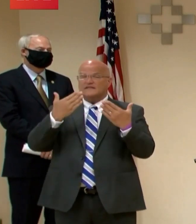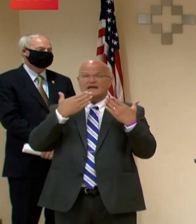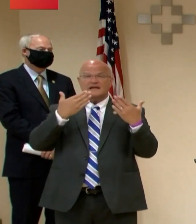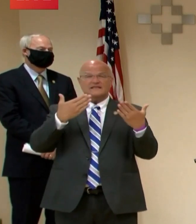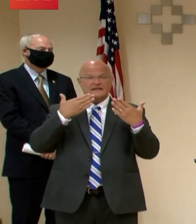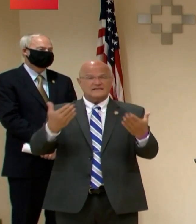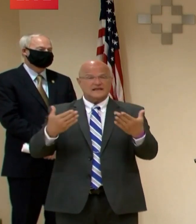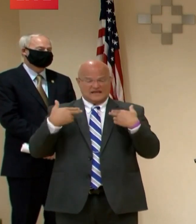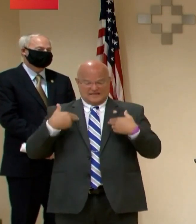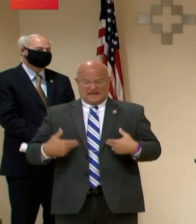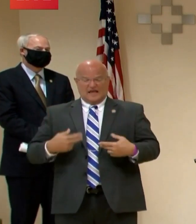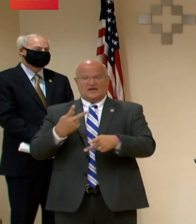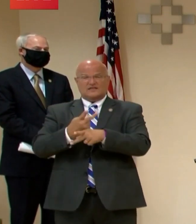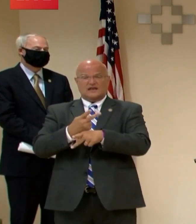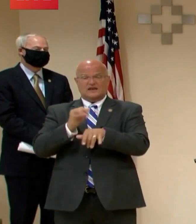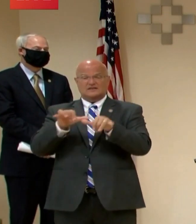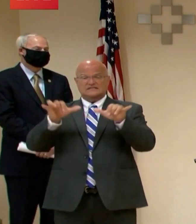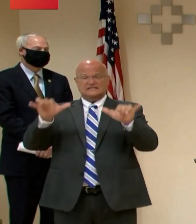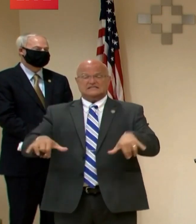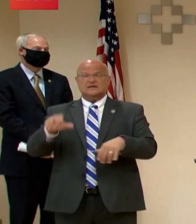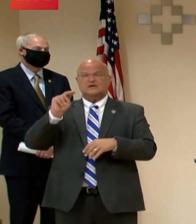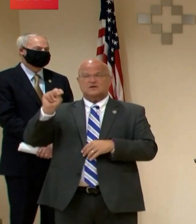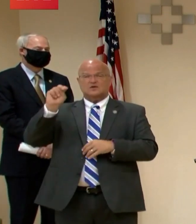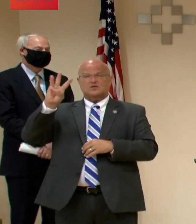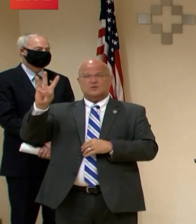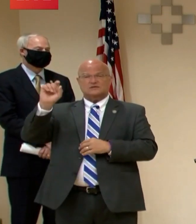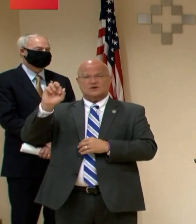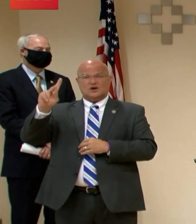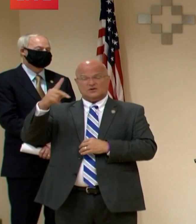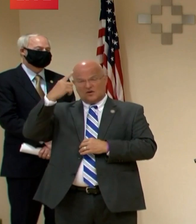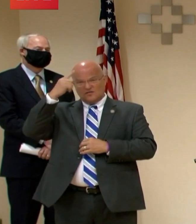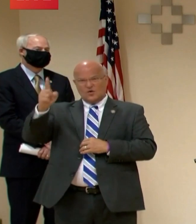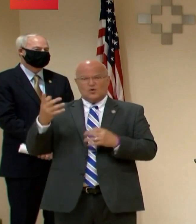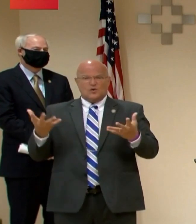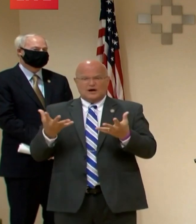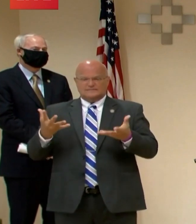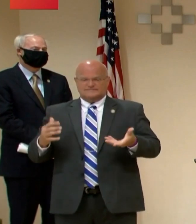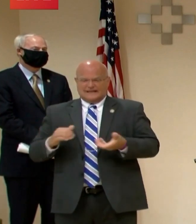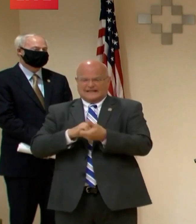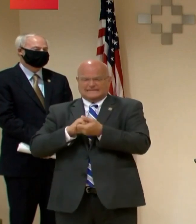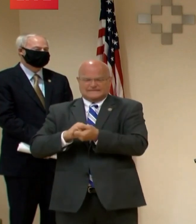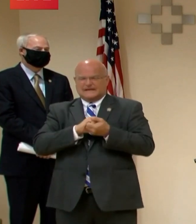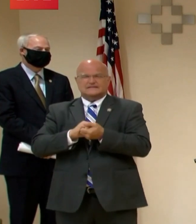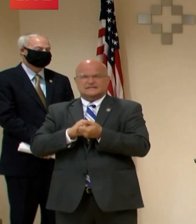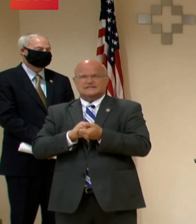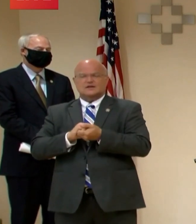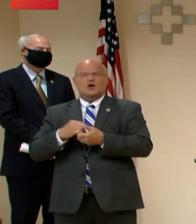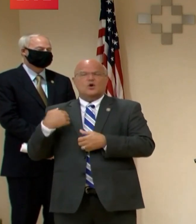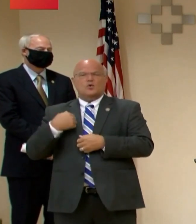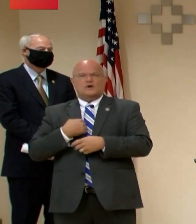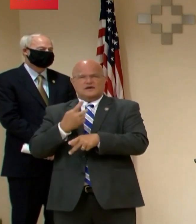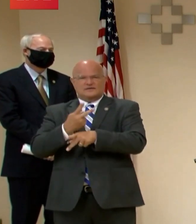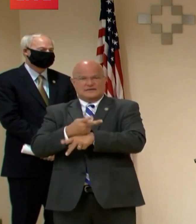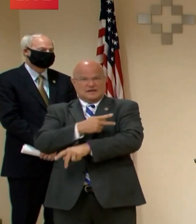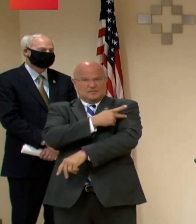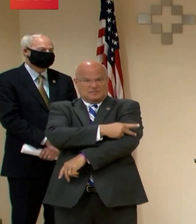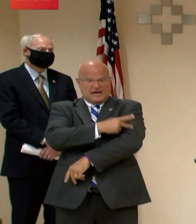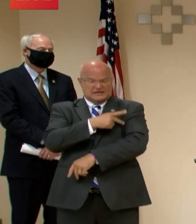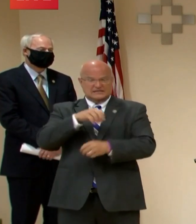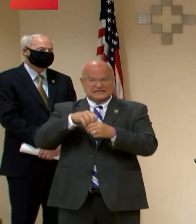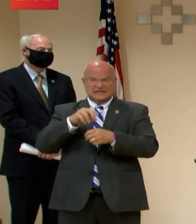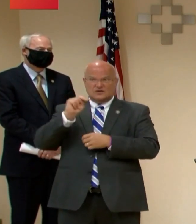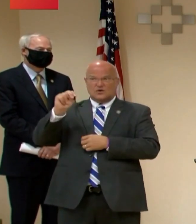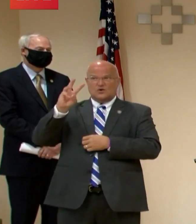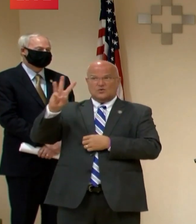all of the healthcare systems in Northwest Arkansas for the collaboration. It's allowed us to continue to keep patients in